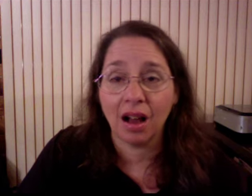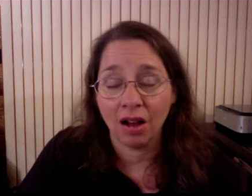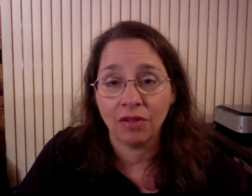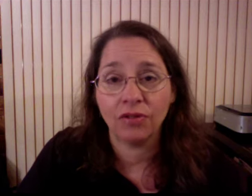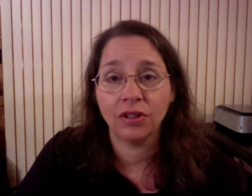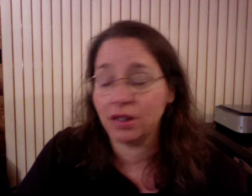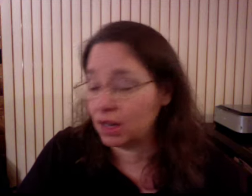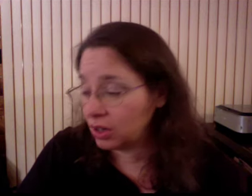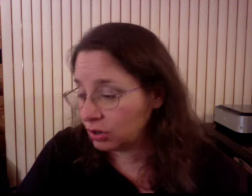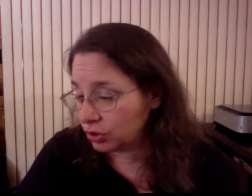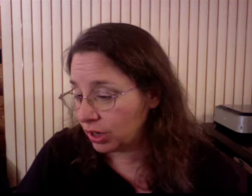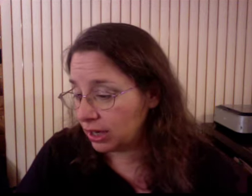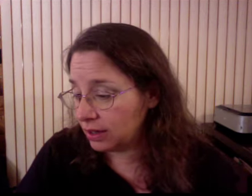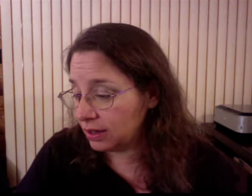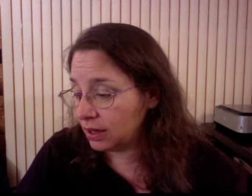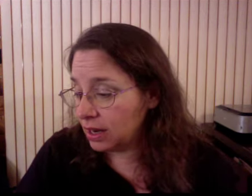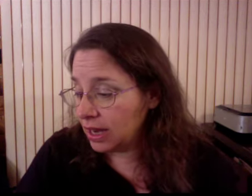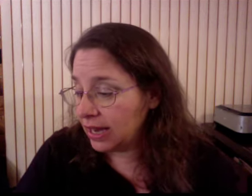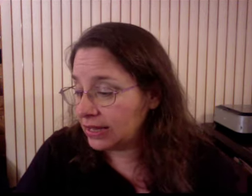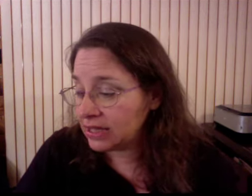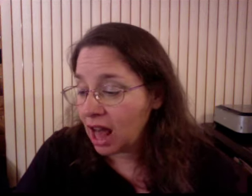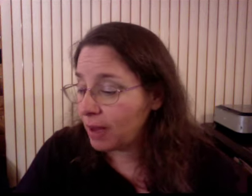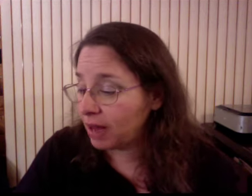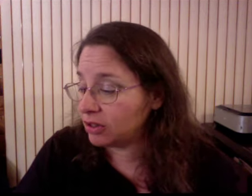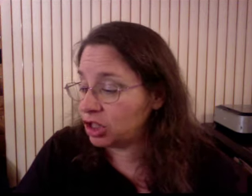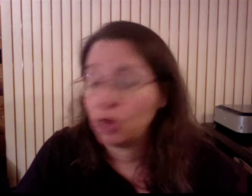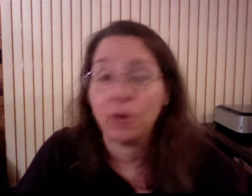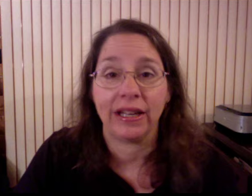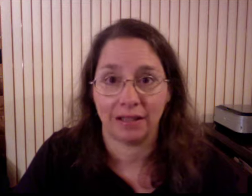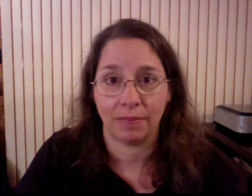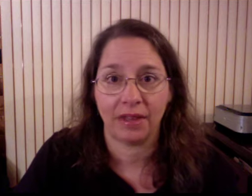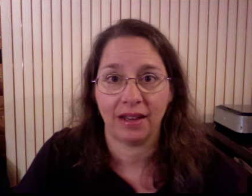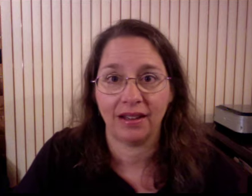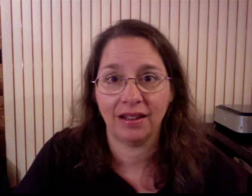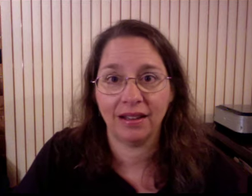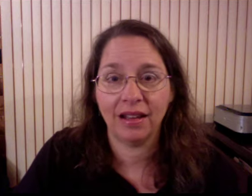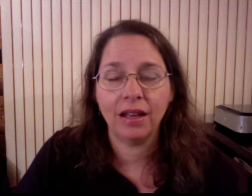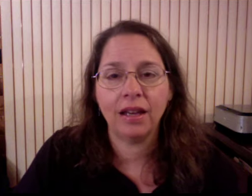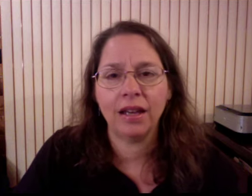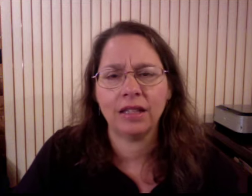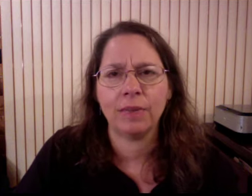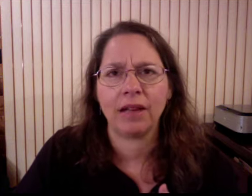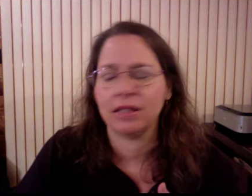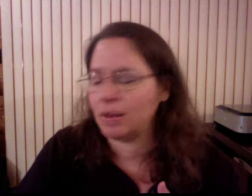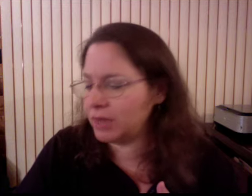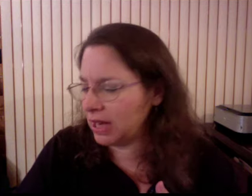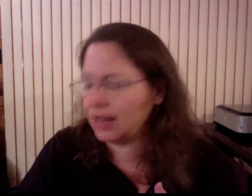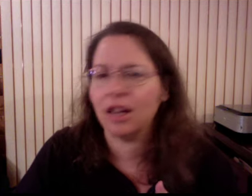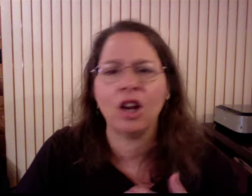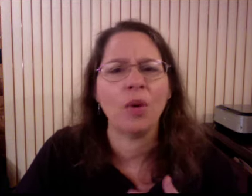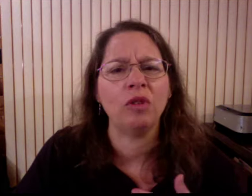of adultery. It's not about doing something. It's about something going